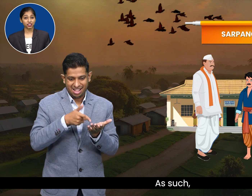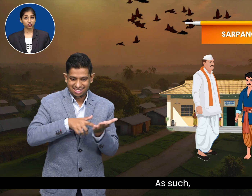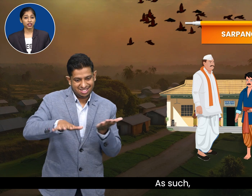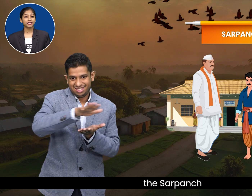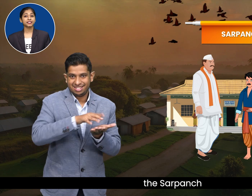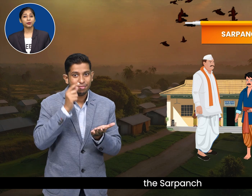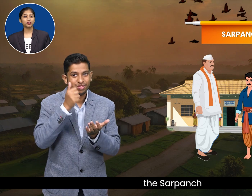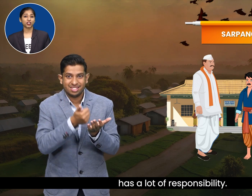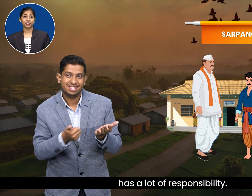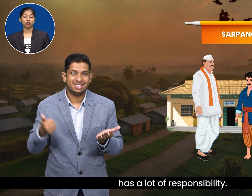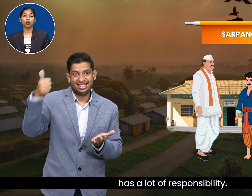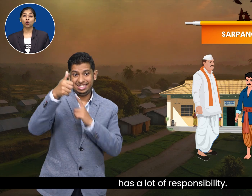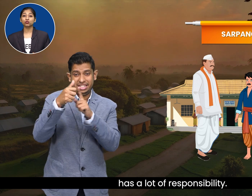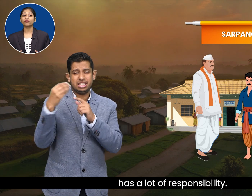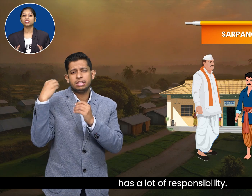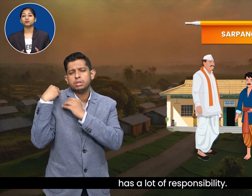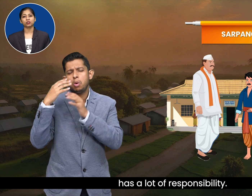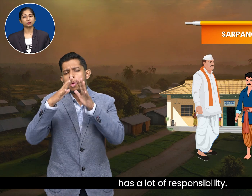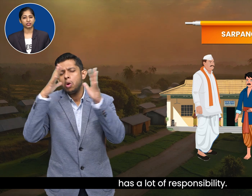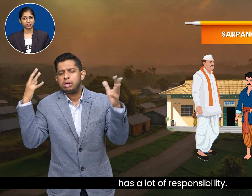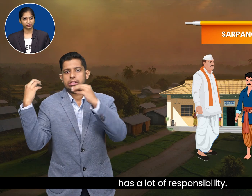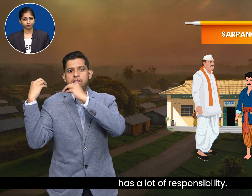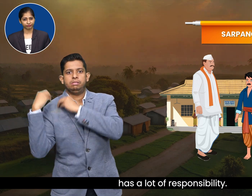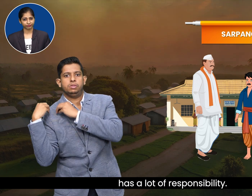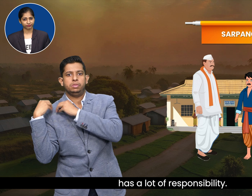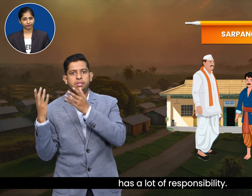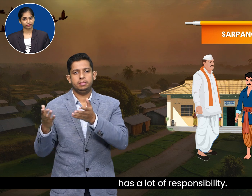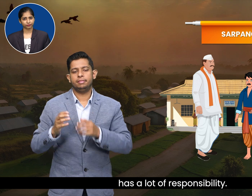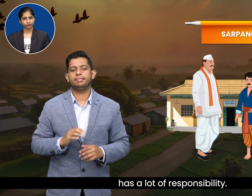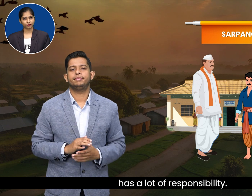As such, the sarpanch has a lot of responsibility.